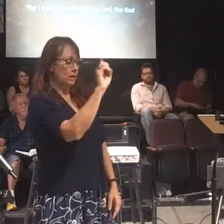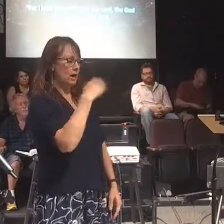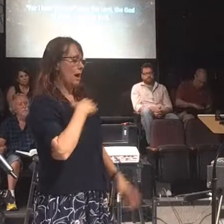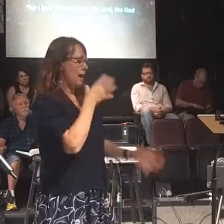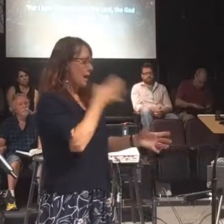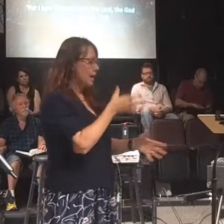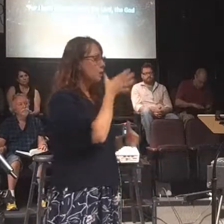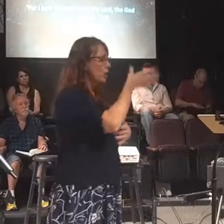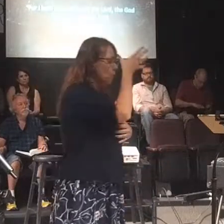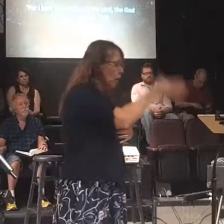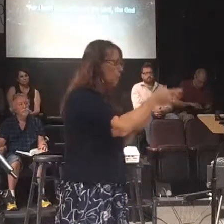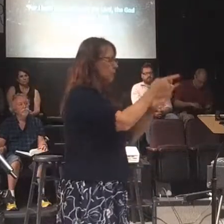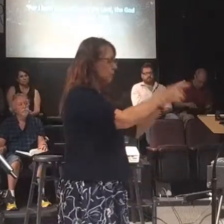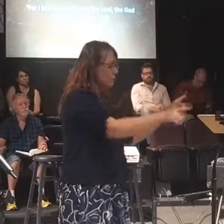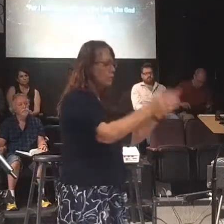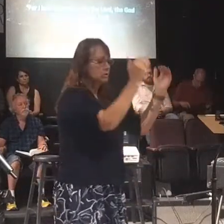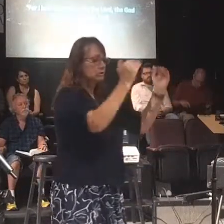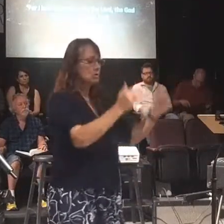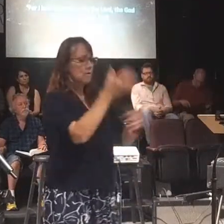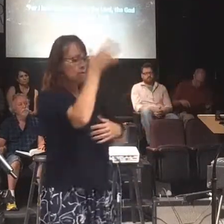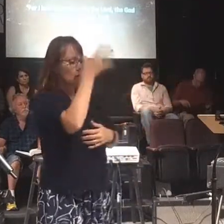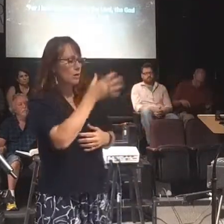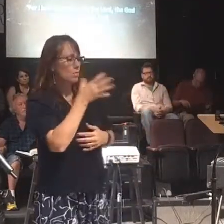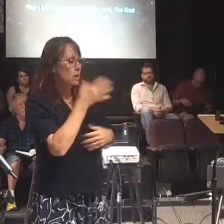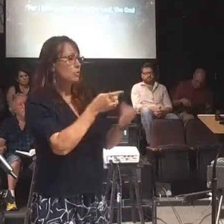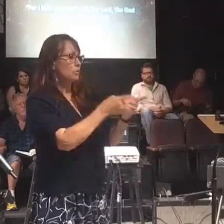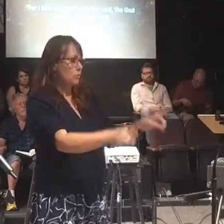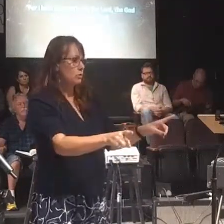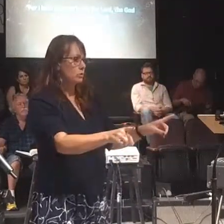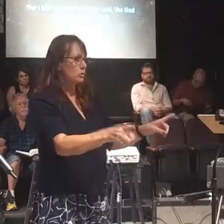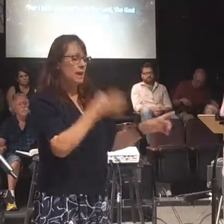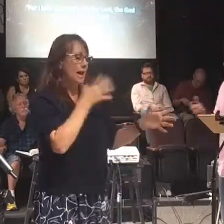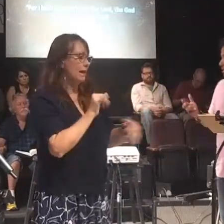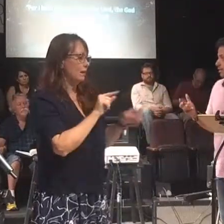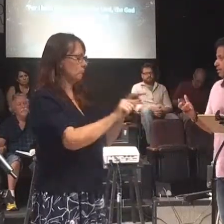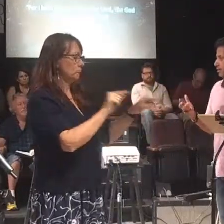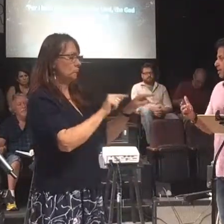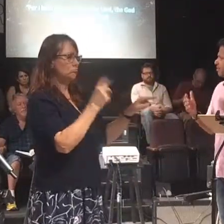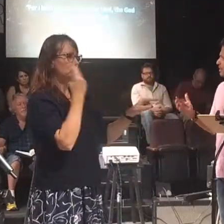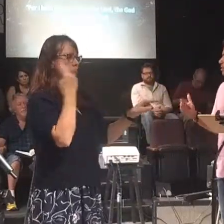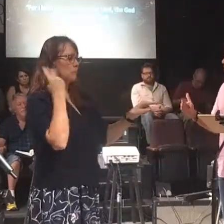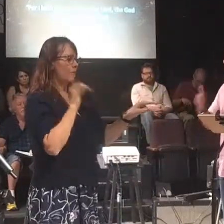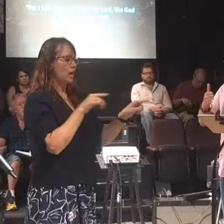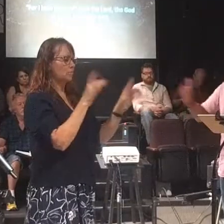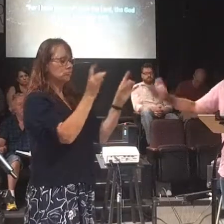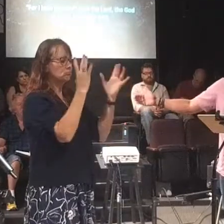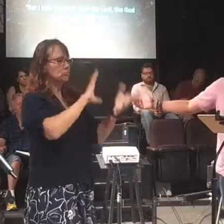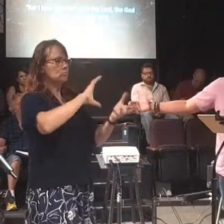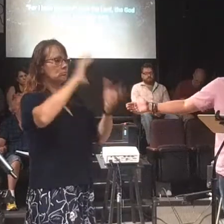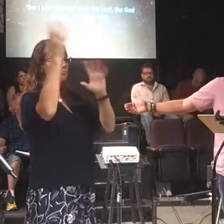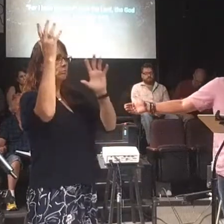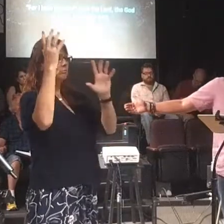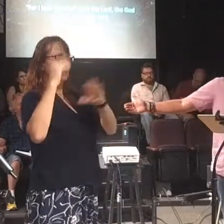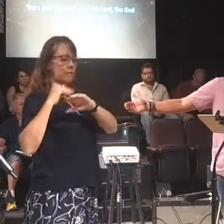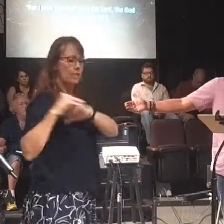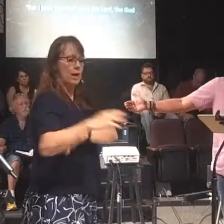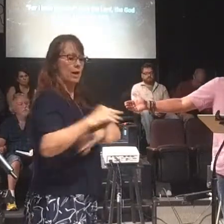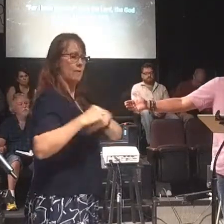my grandmother, to my father and my mother. I hate it. The devastation is